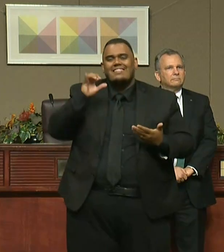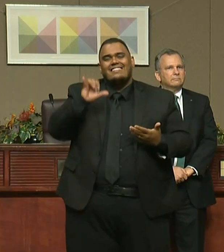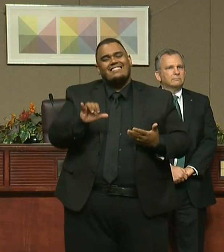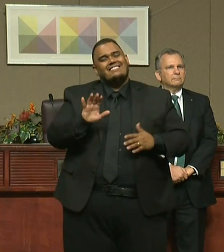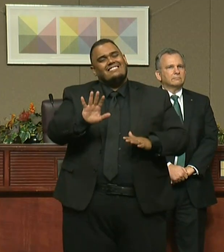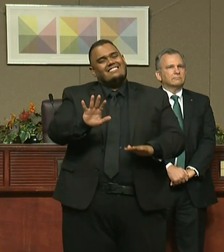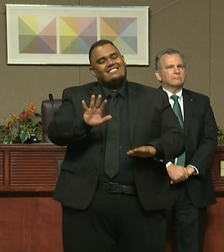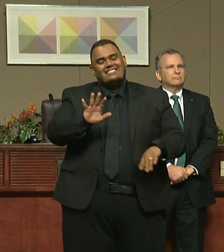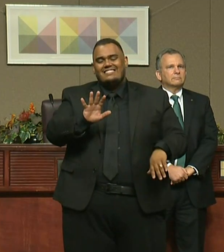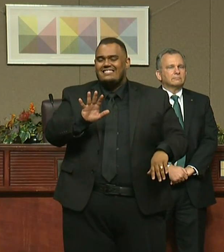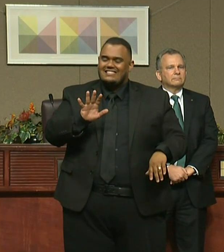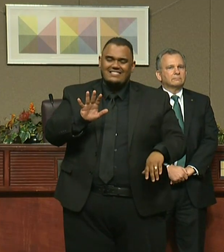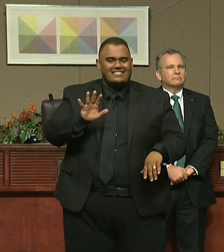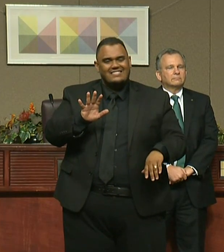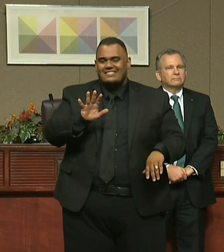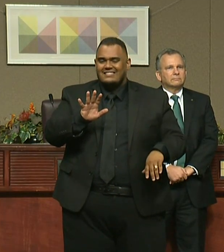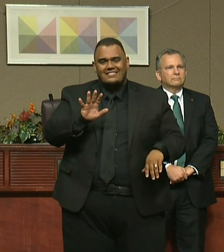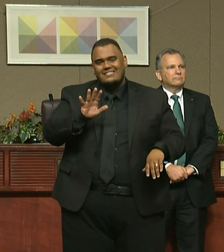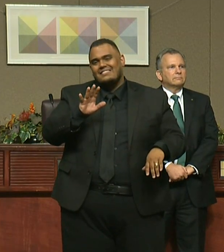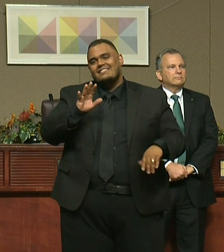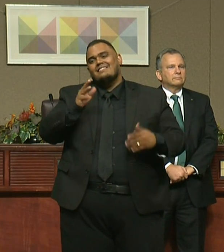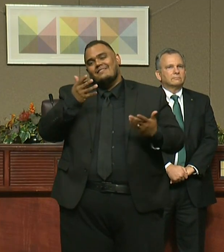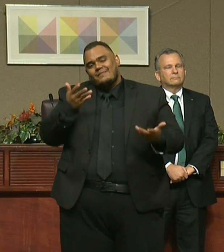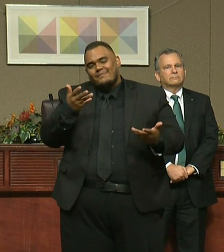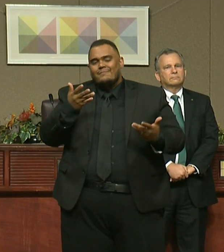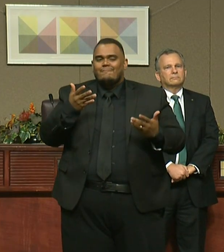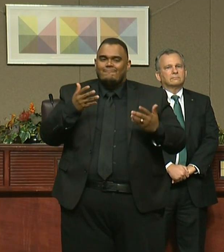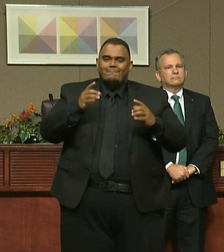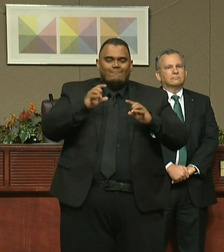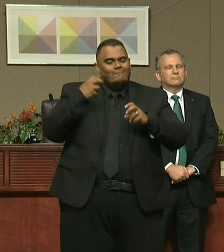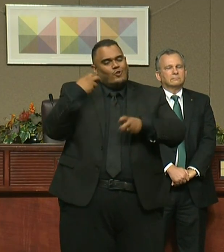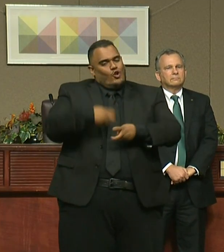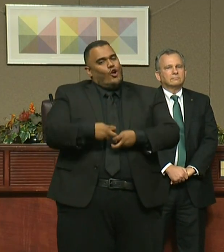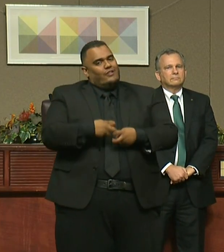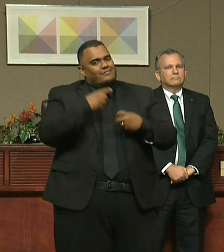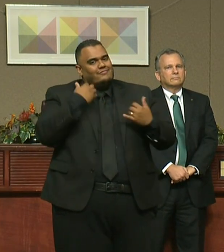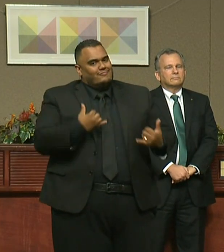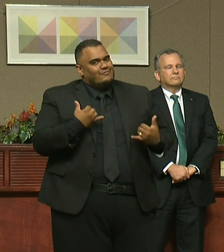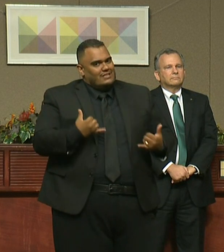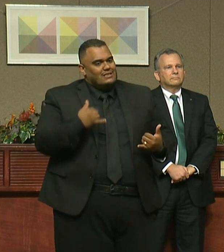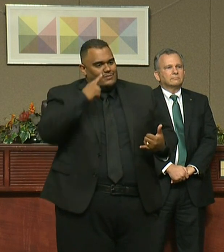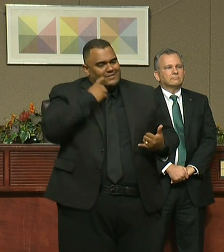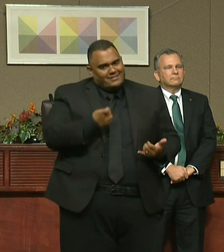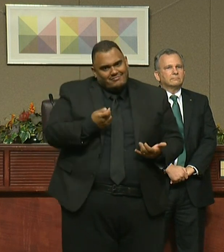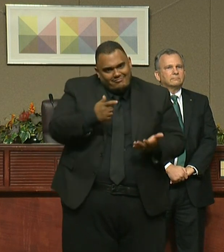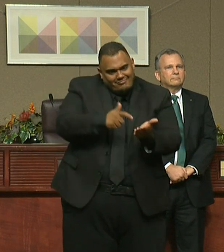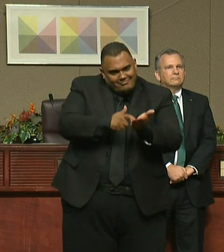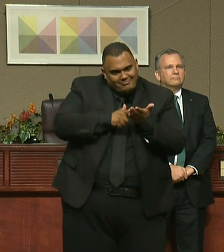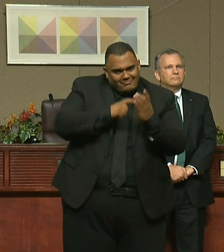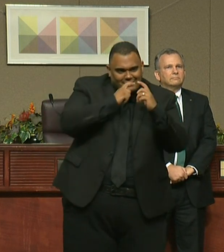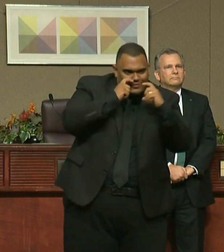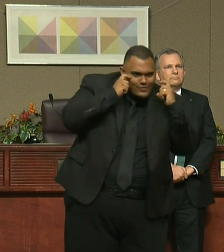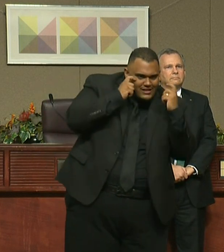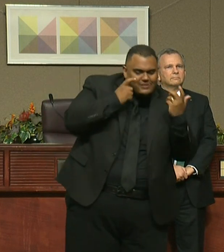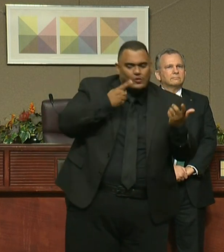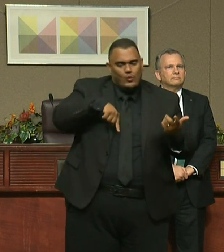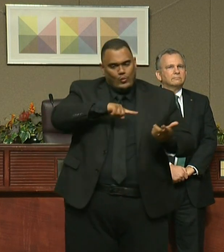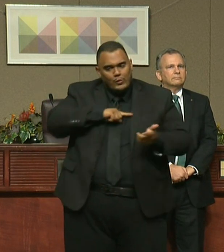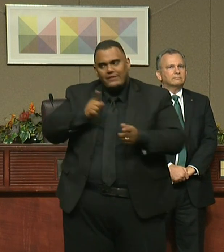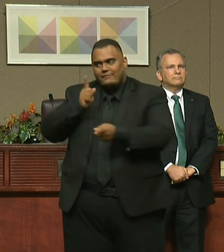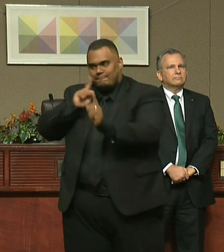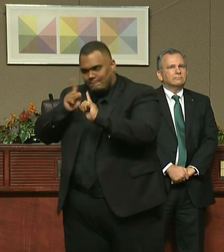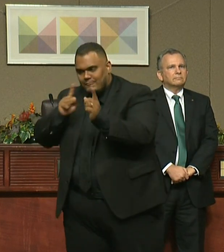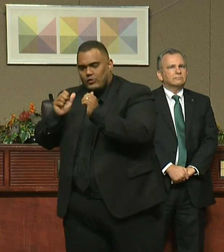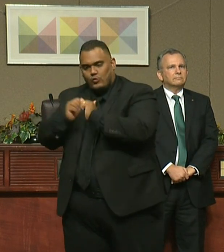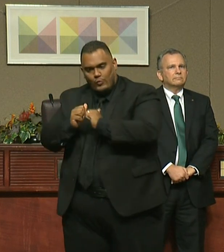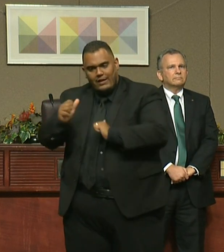I think, of wearing the mask during this period of time. But we have had conversations with law enforcement. Law enforcement is doing what they